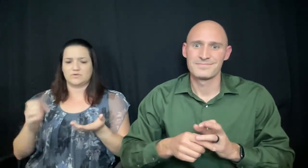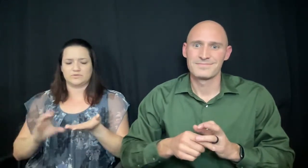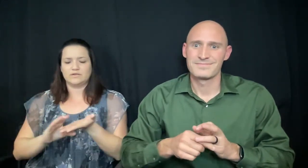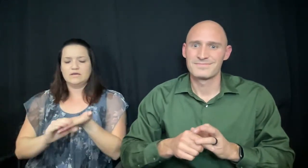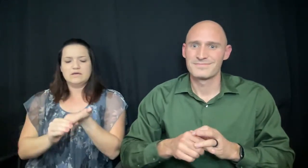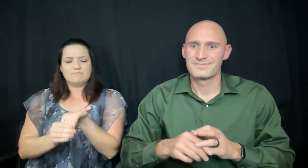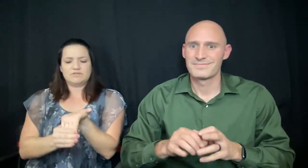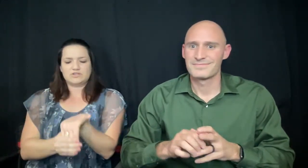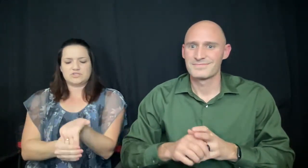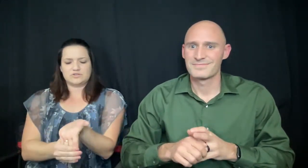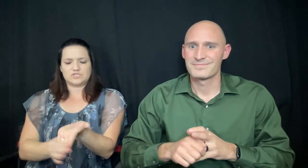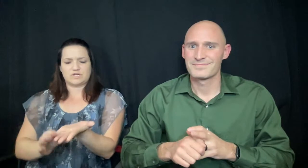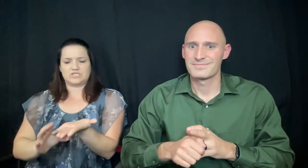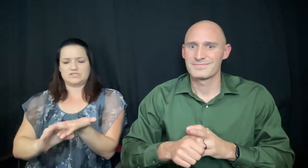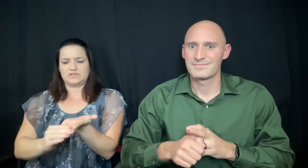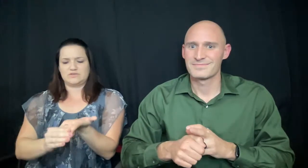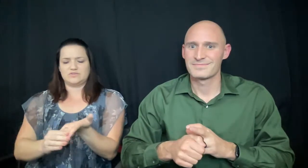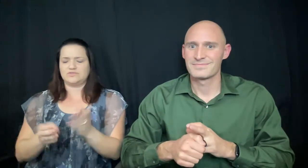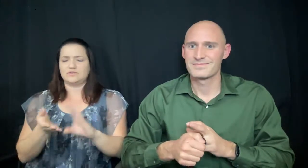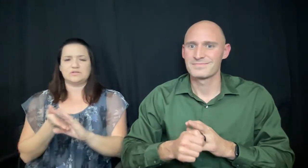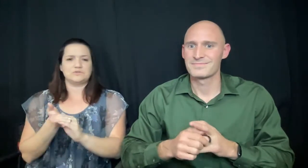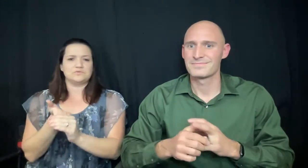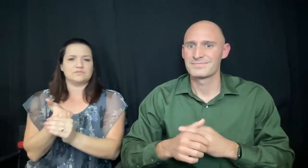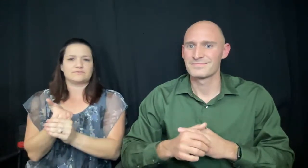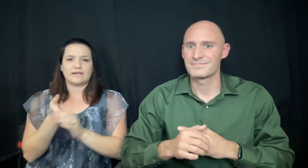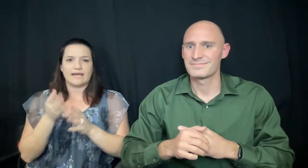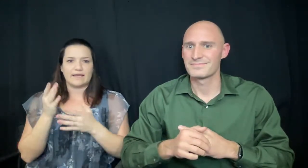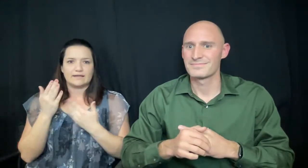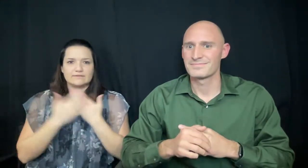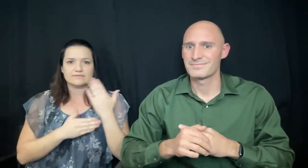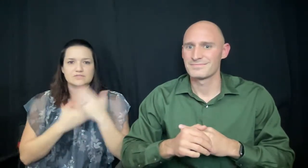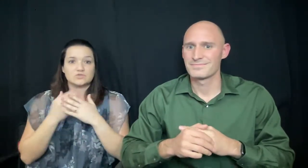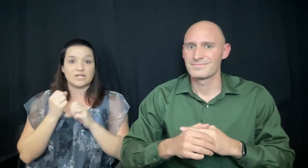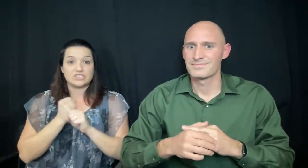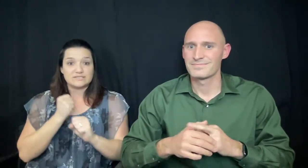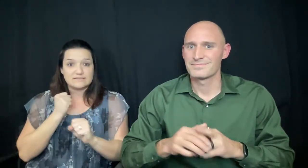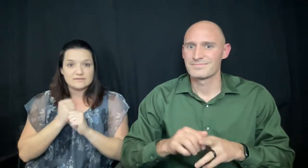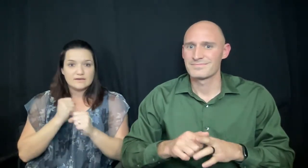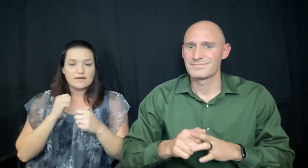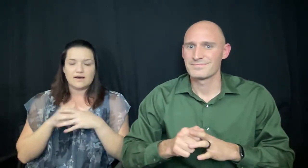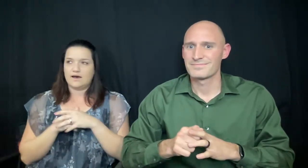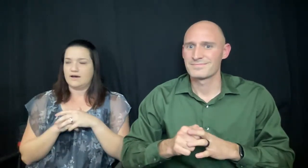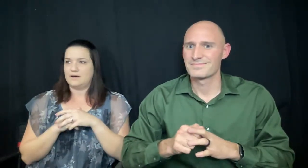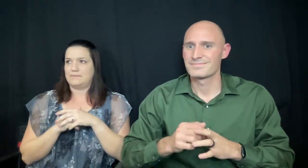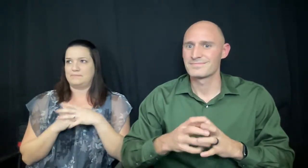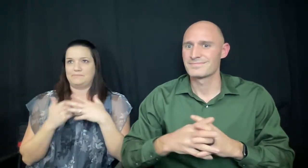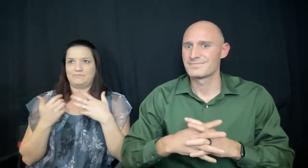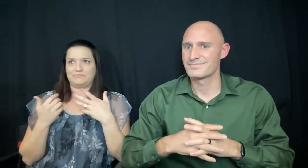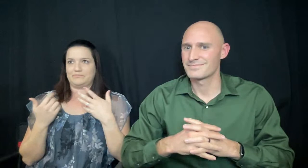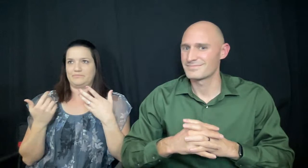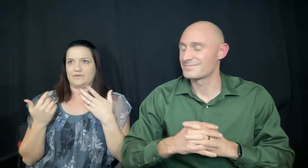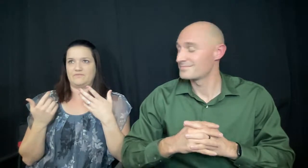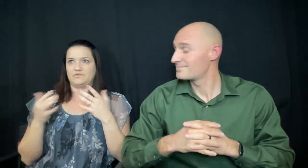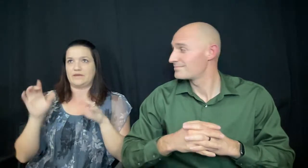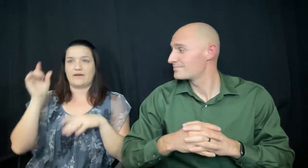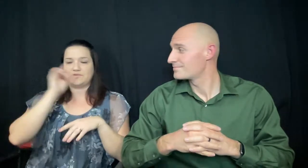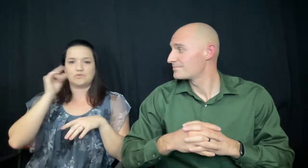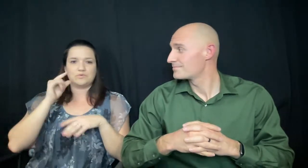older. But there are certain stretches that you can do. You can Google different hand stretches. If you Googled